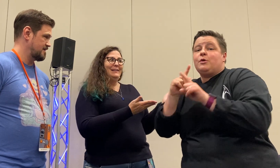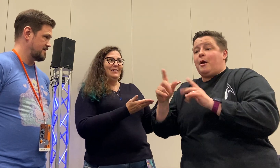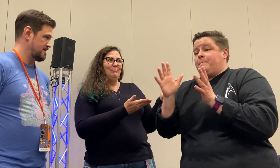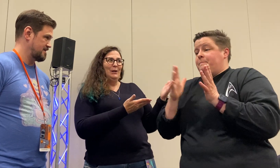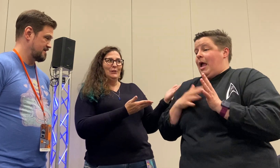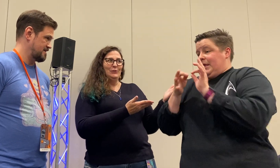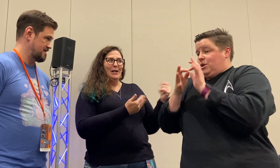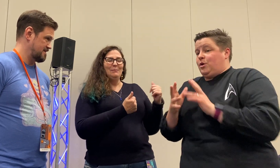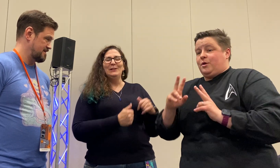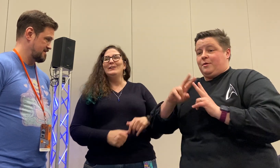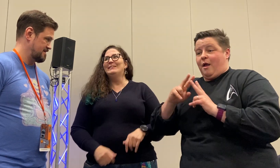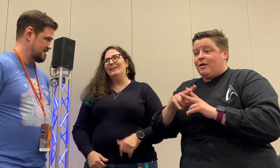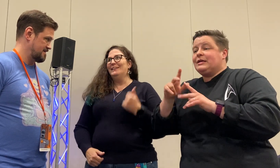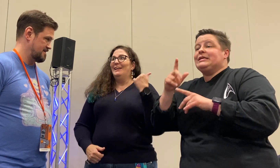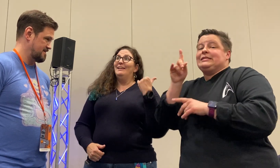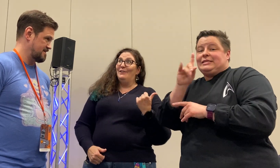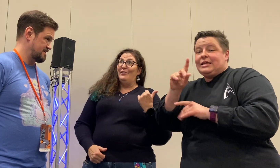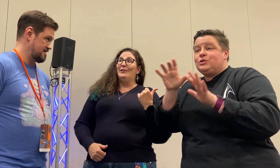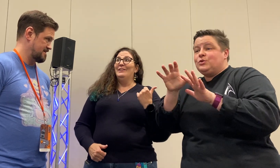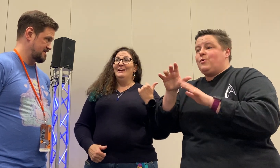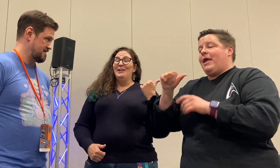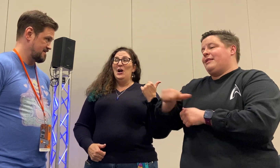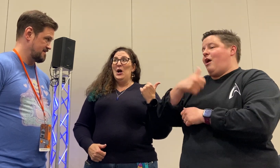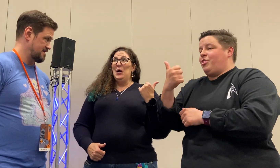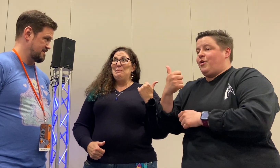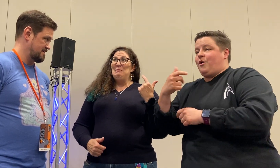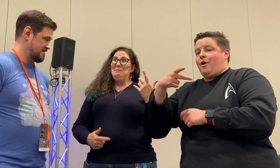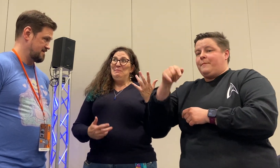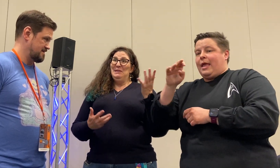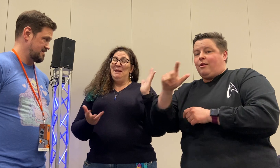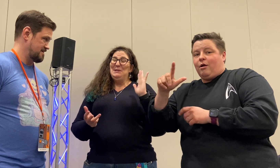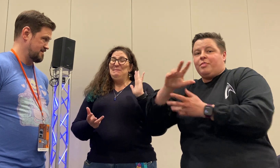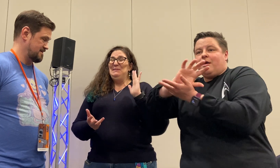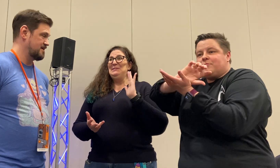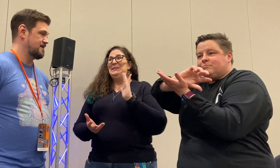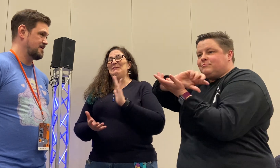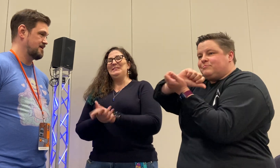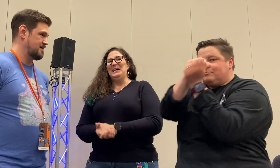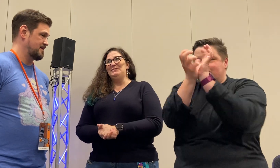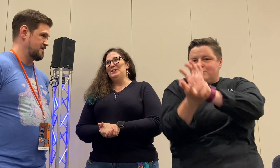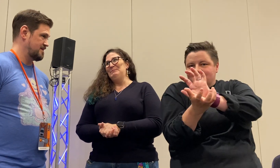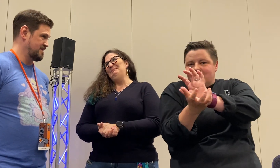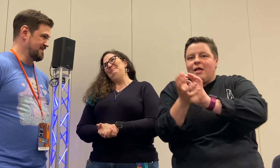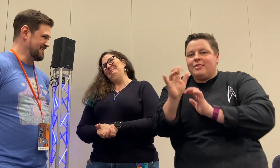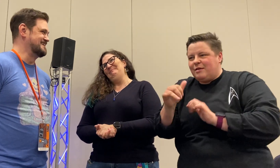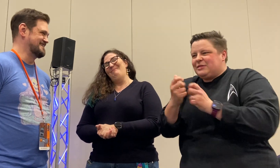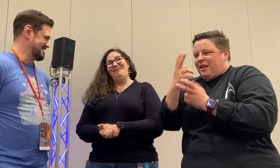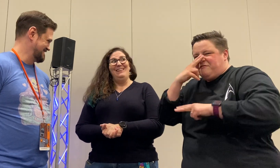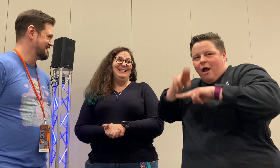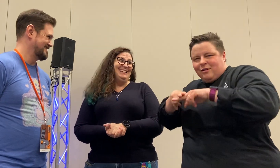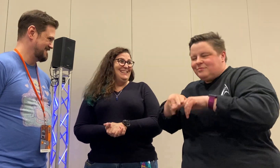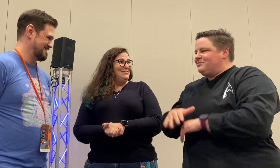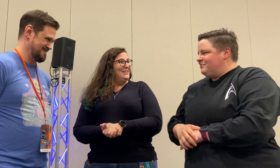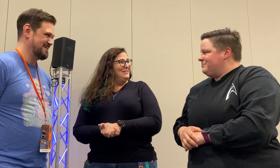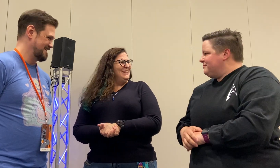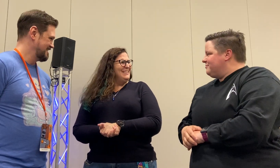partner in crime here did in another panel. So that was a lot of fun. But what else